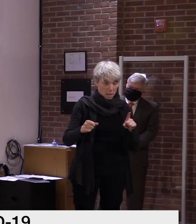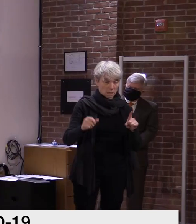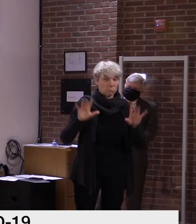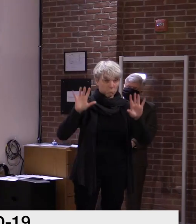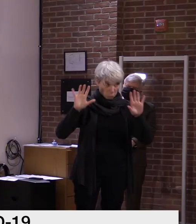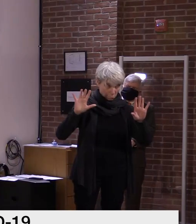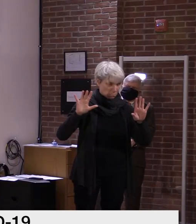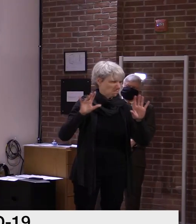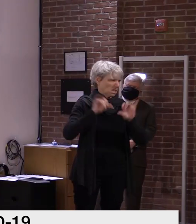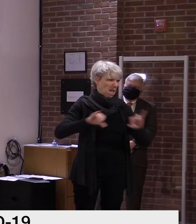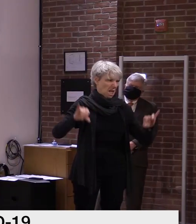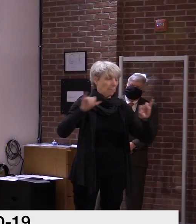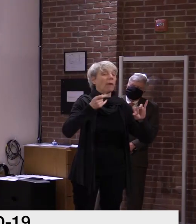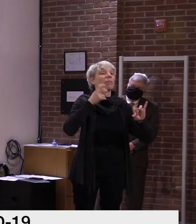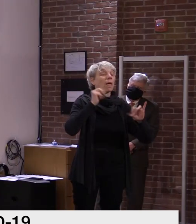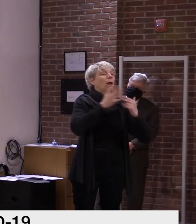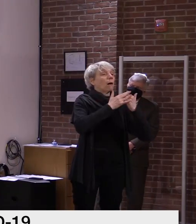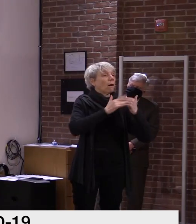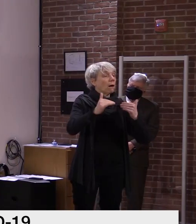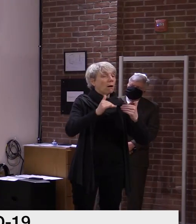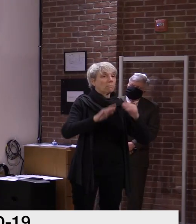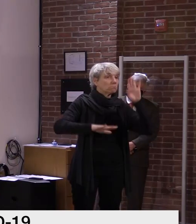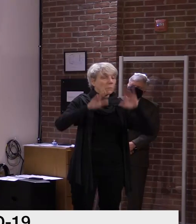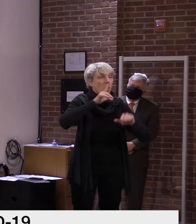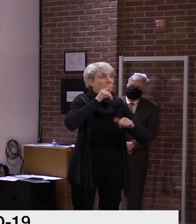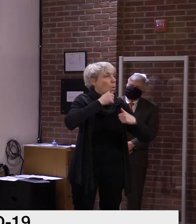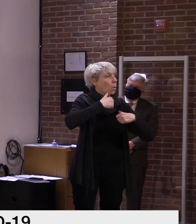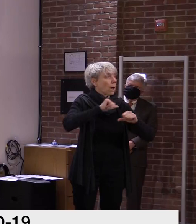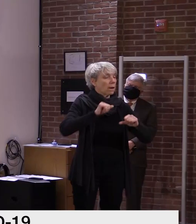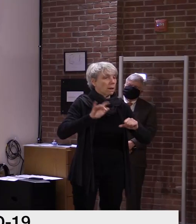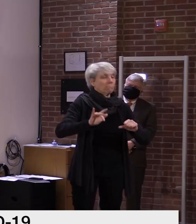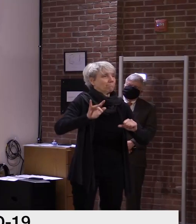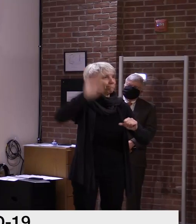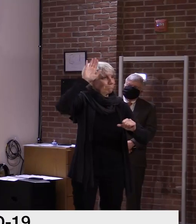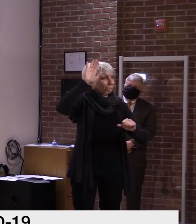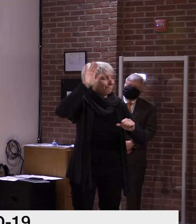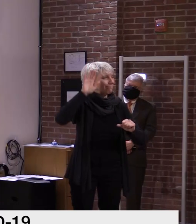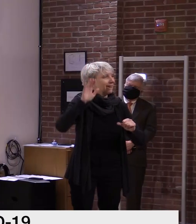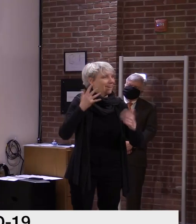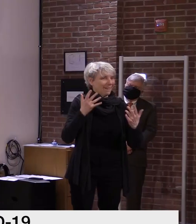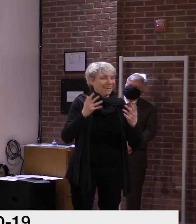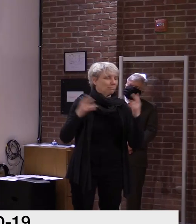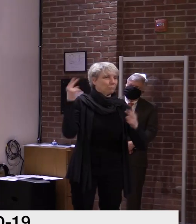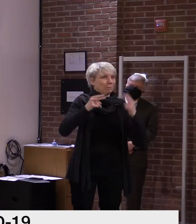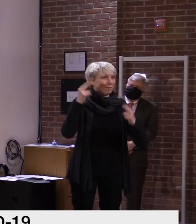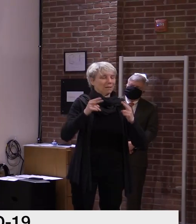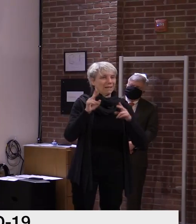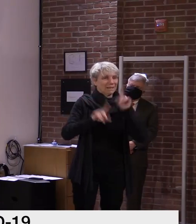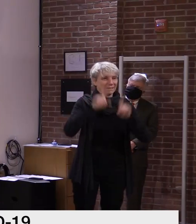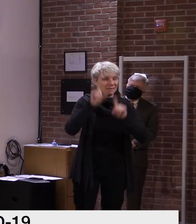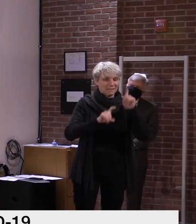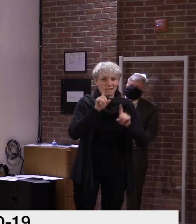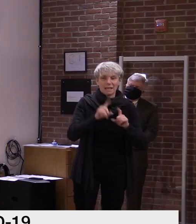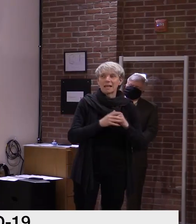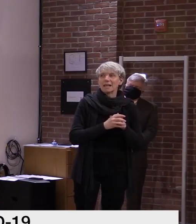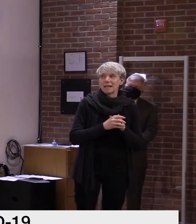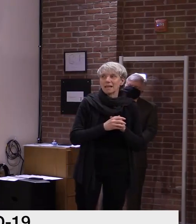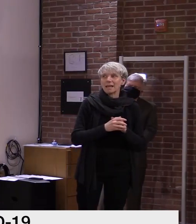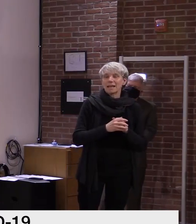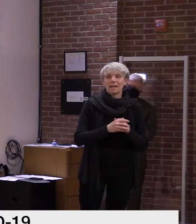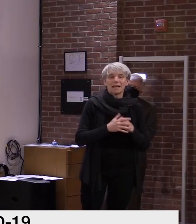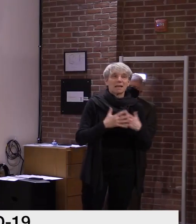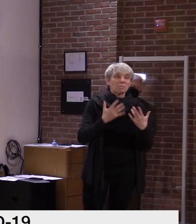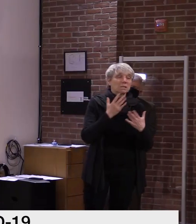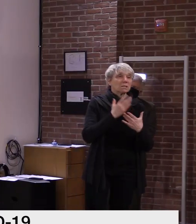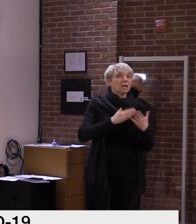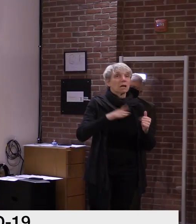up, and it's whoever gets on first. And it's a combination of